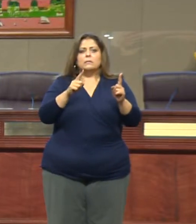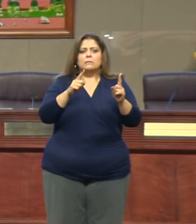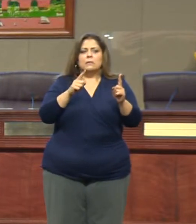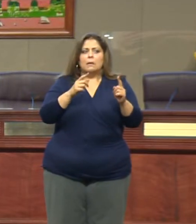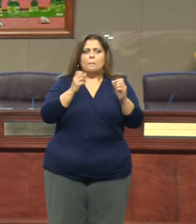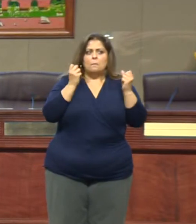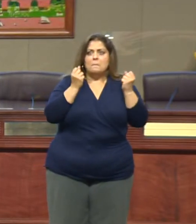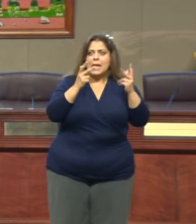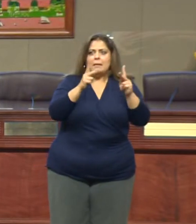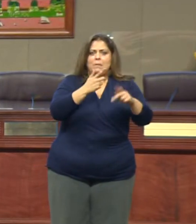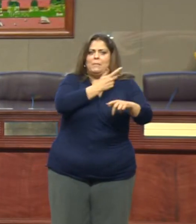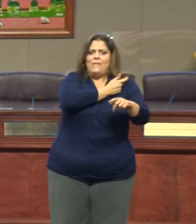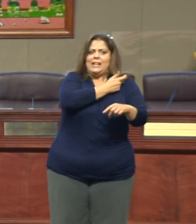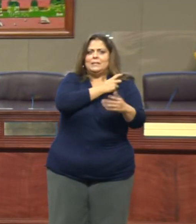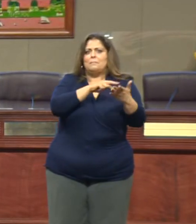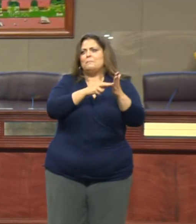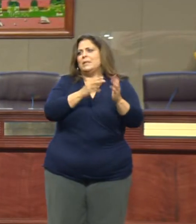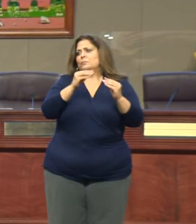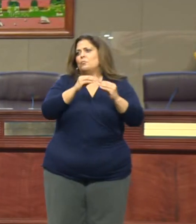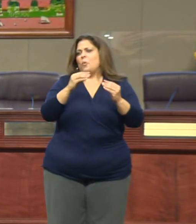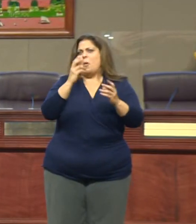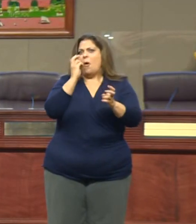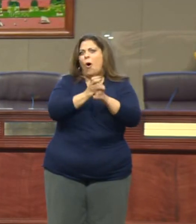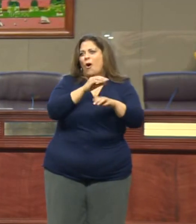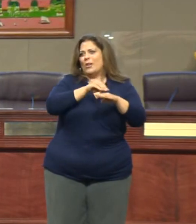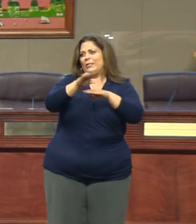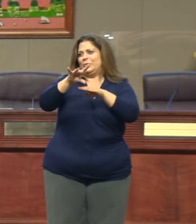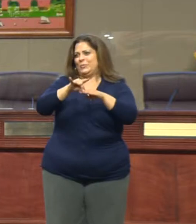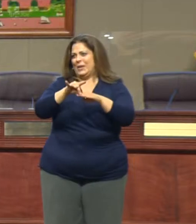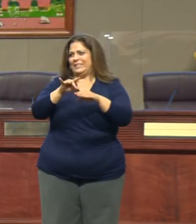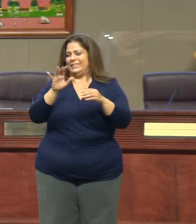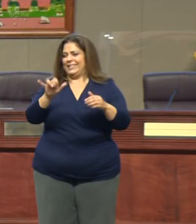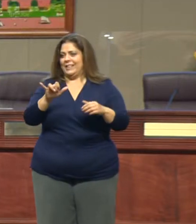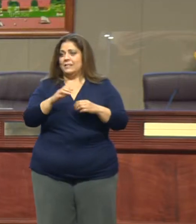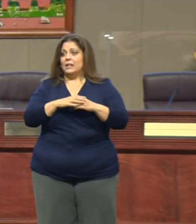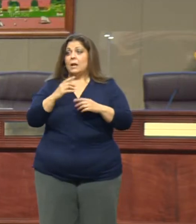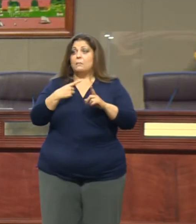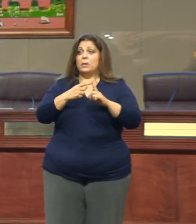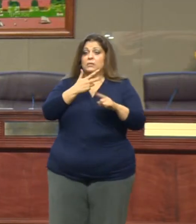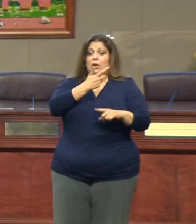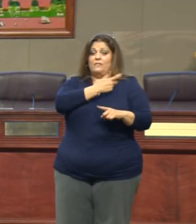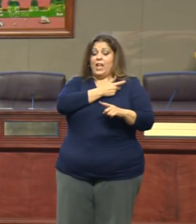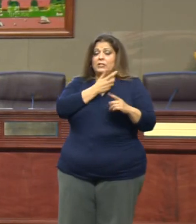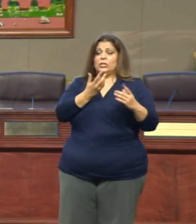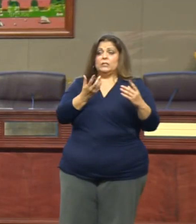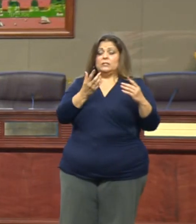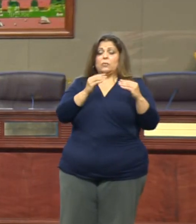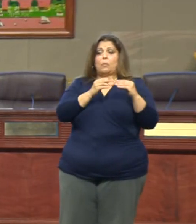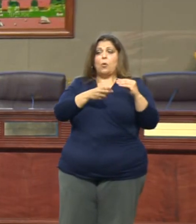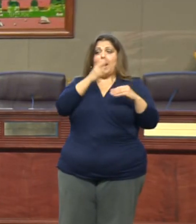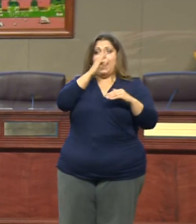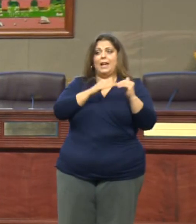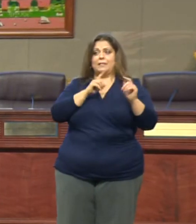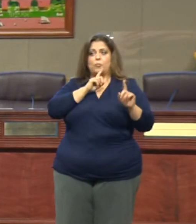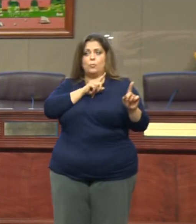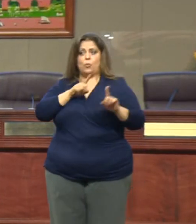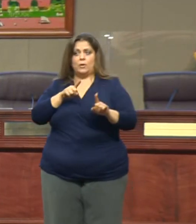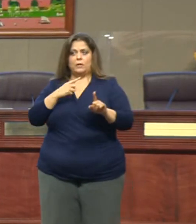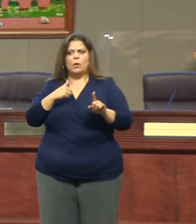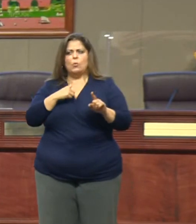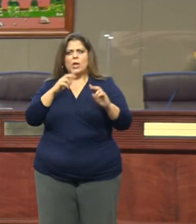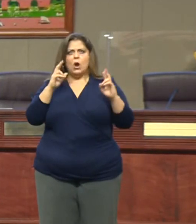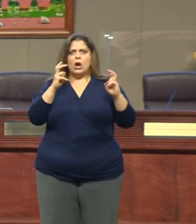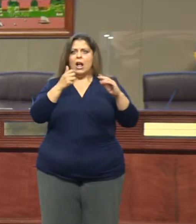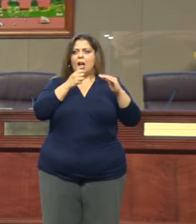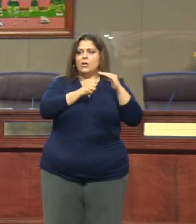around. But also, our vaccination rates are higher than we are reporting. We are under-reporting. As I mentioned here before,